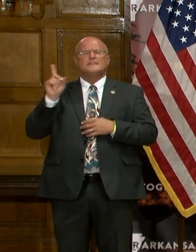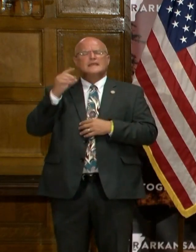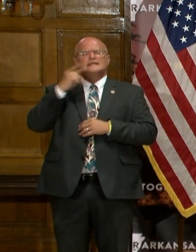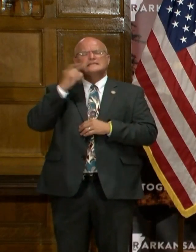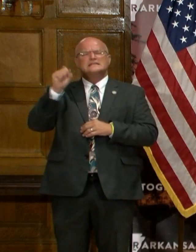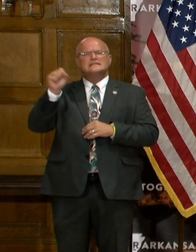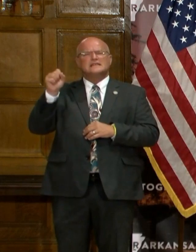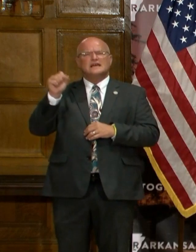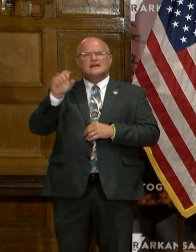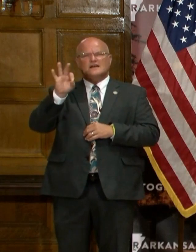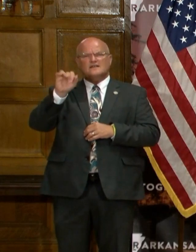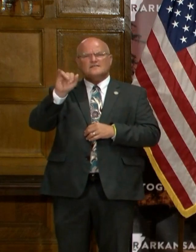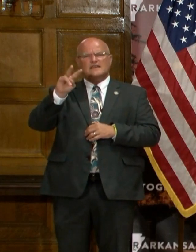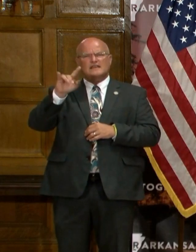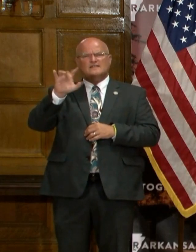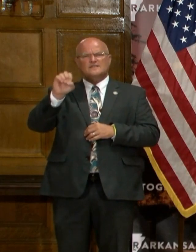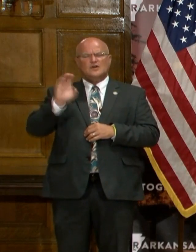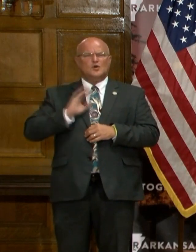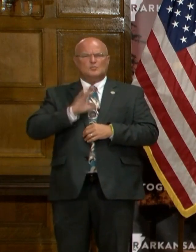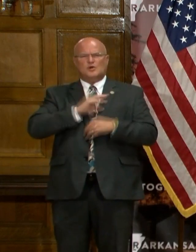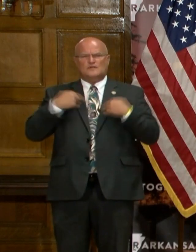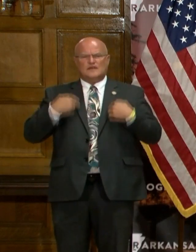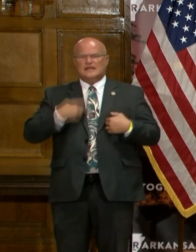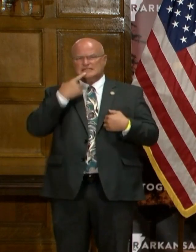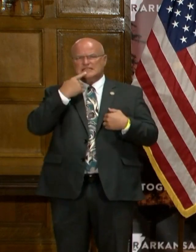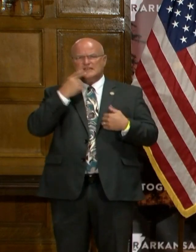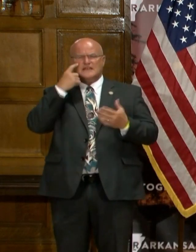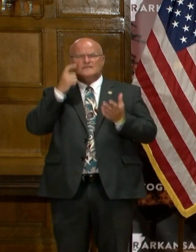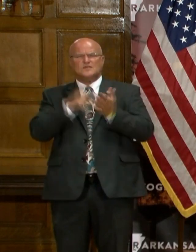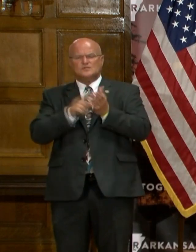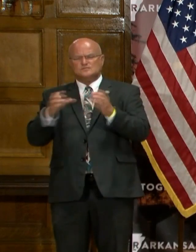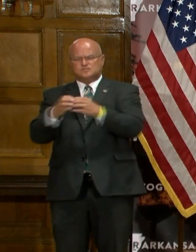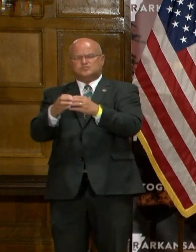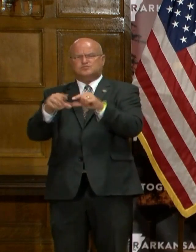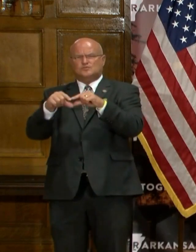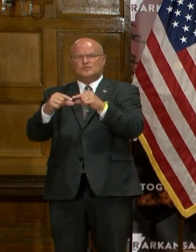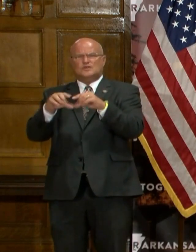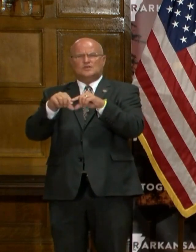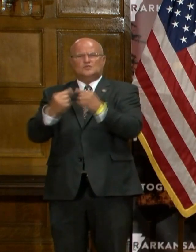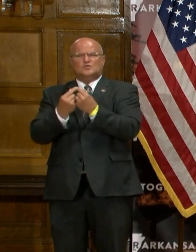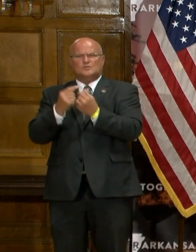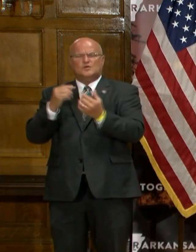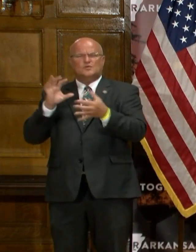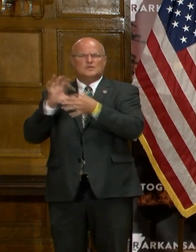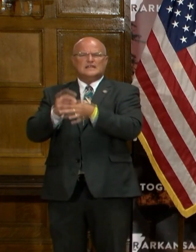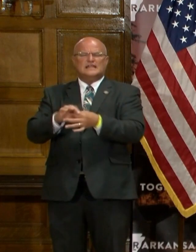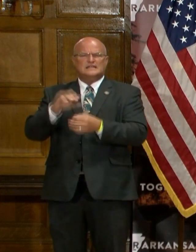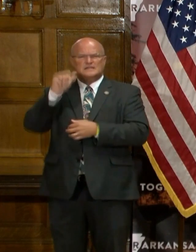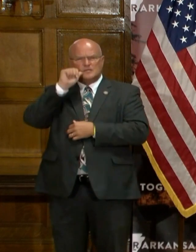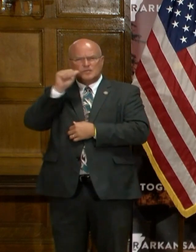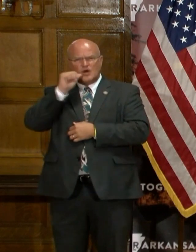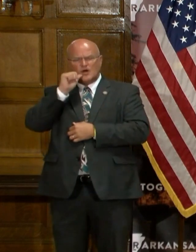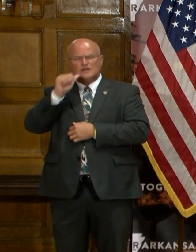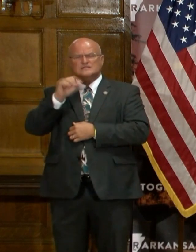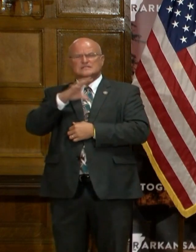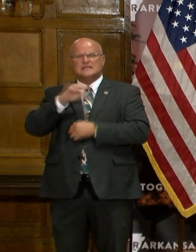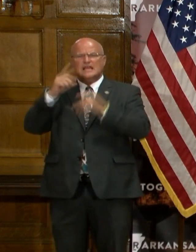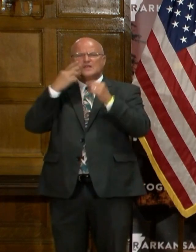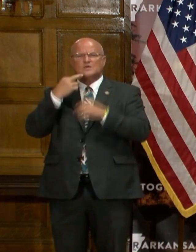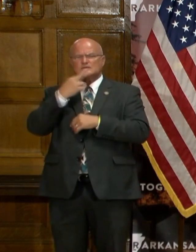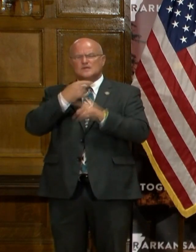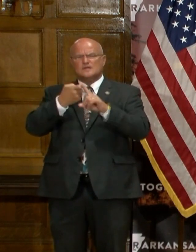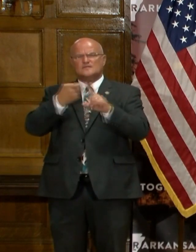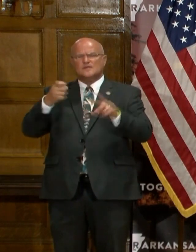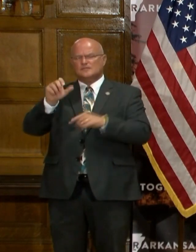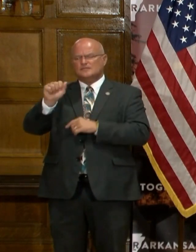Yes, Fayetteville's Board of Health says they've noticed a cluster of cases linked to restaurants and bars through antigen test